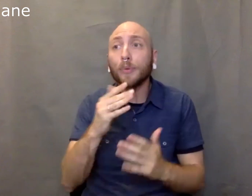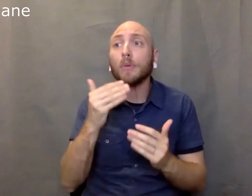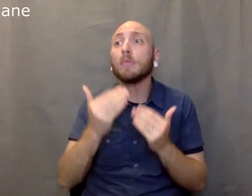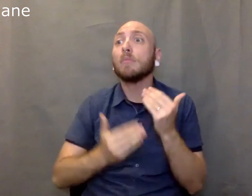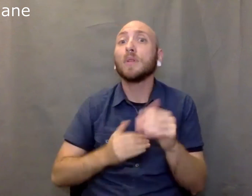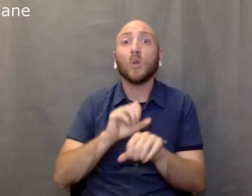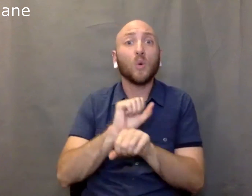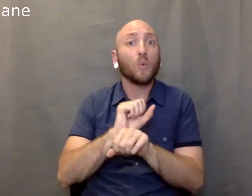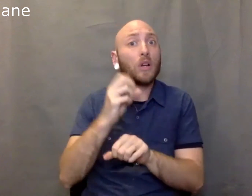and